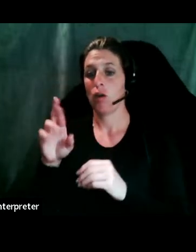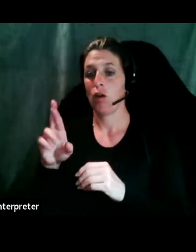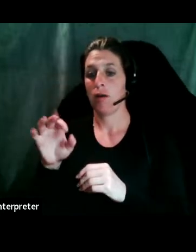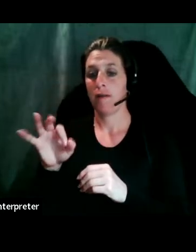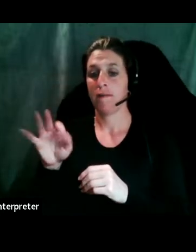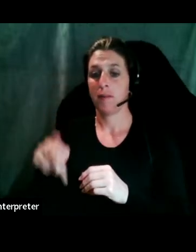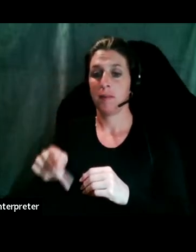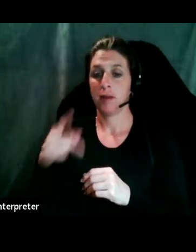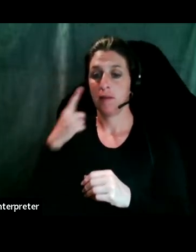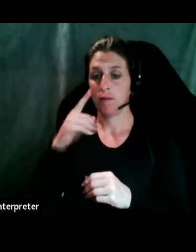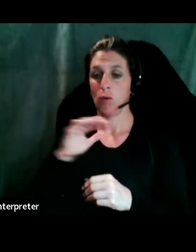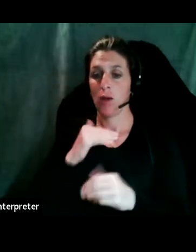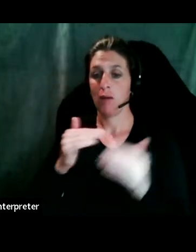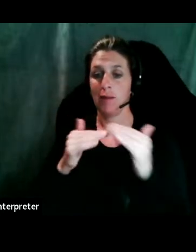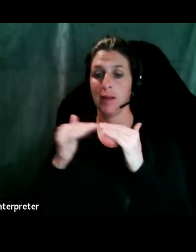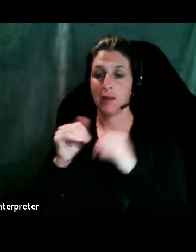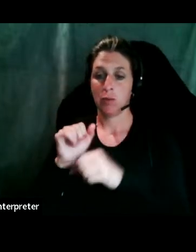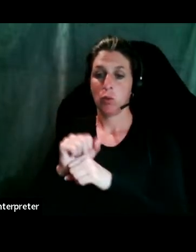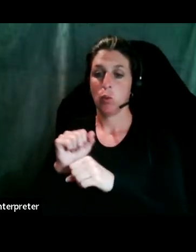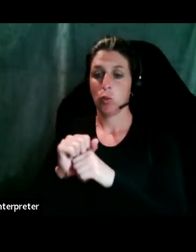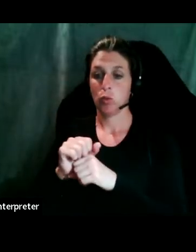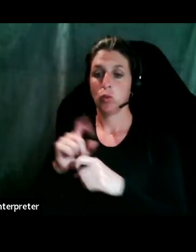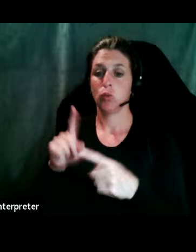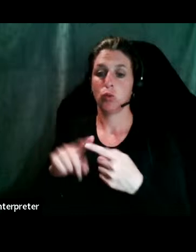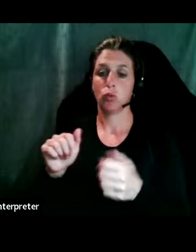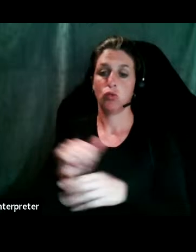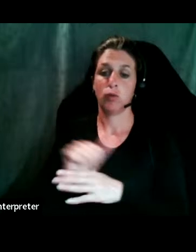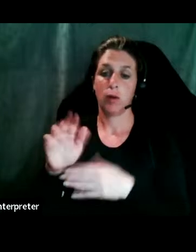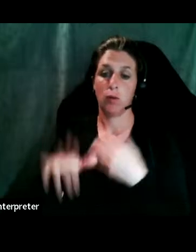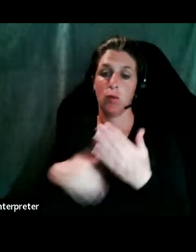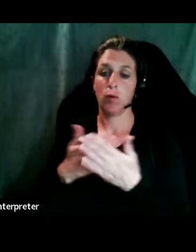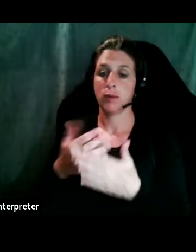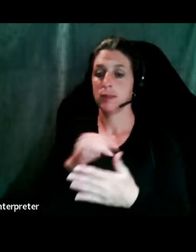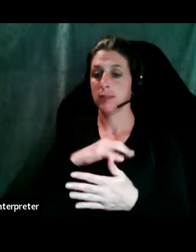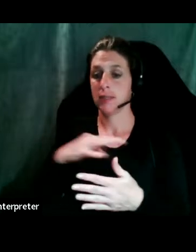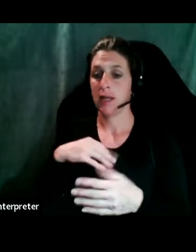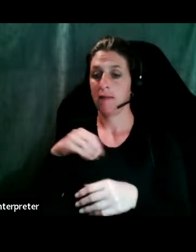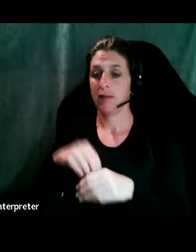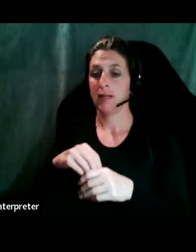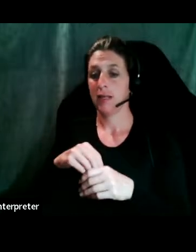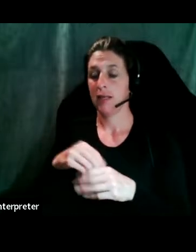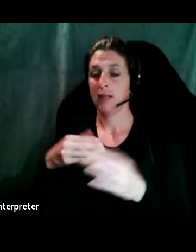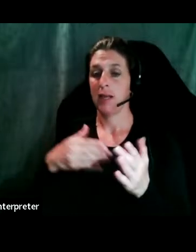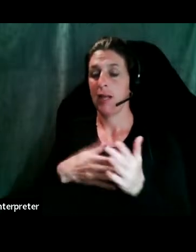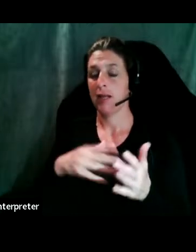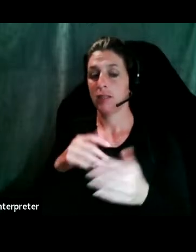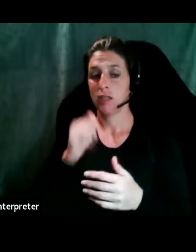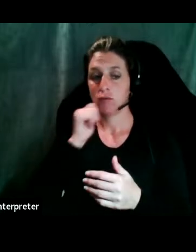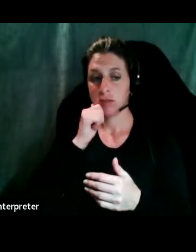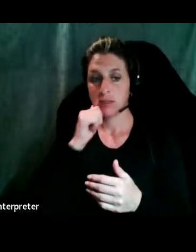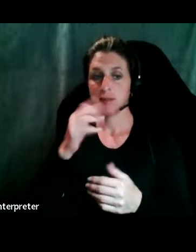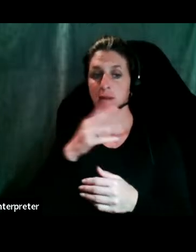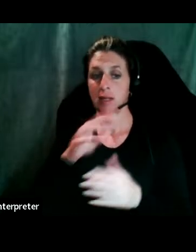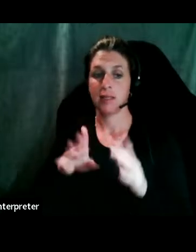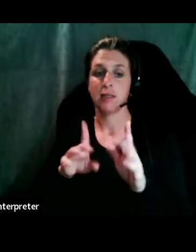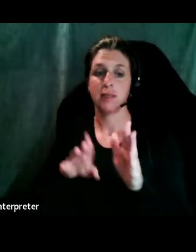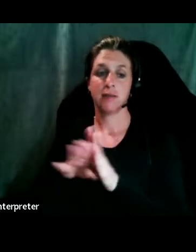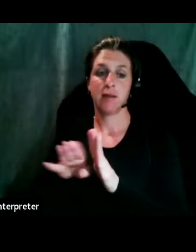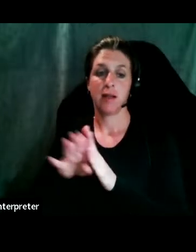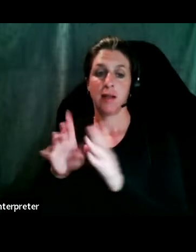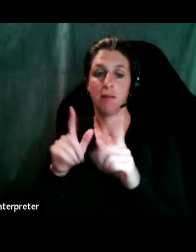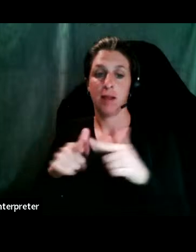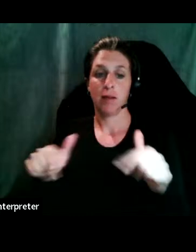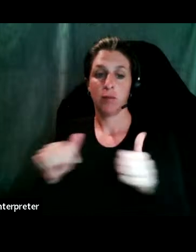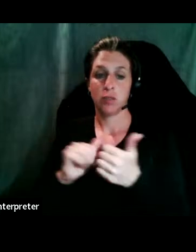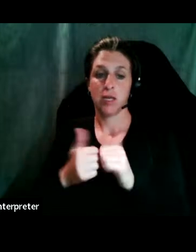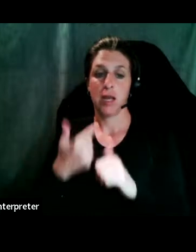for our equity work to train all staff in anti-racism and develop language around how we